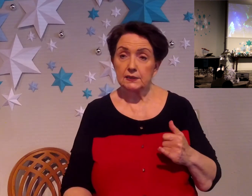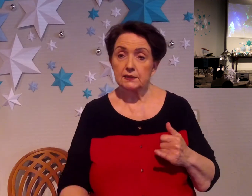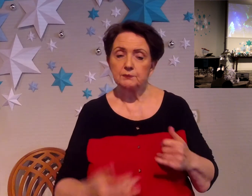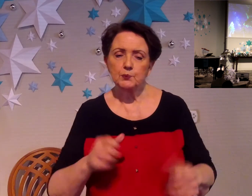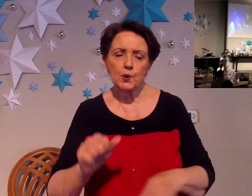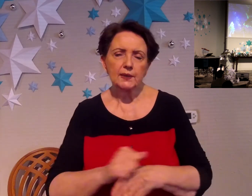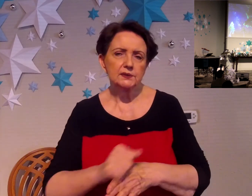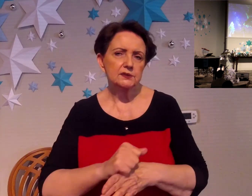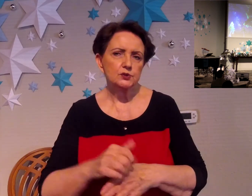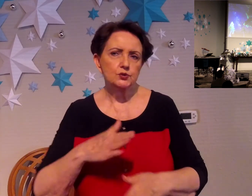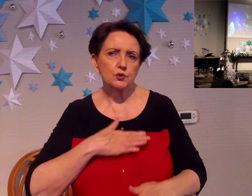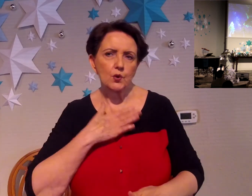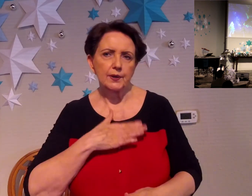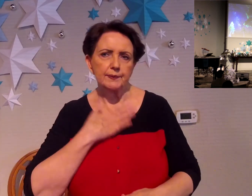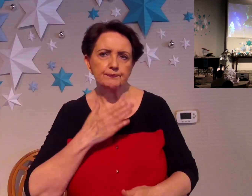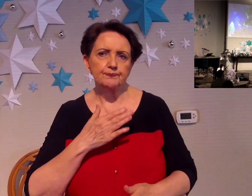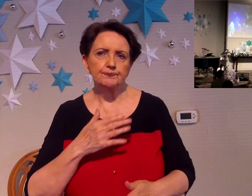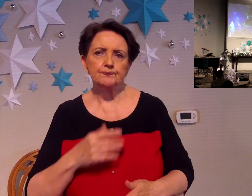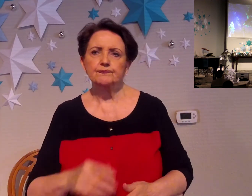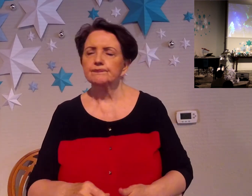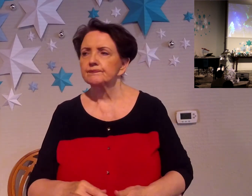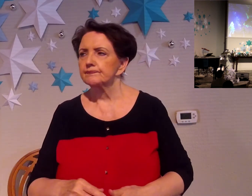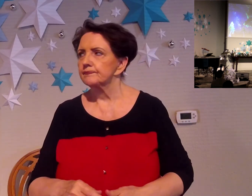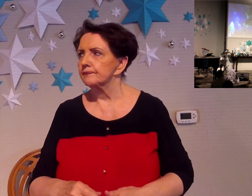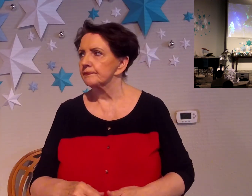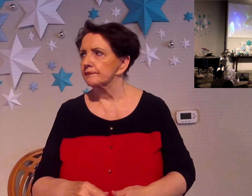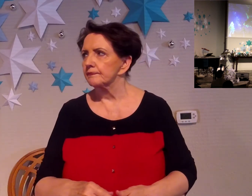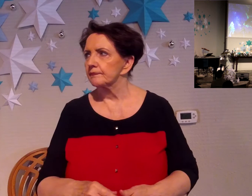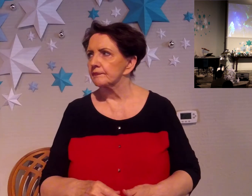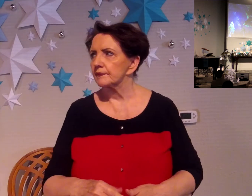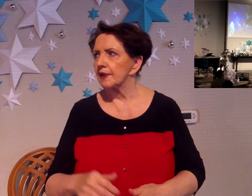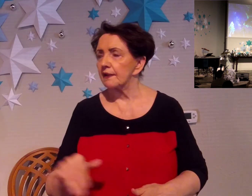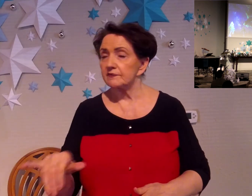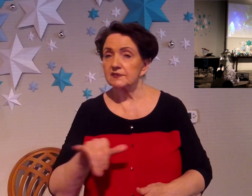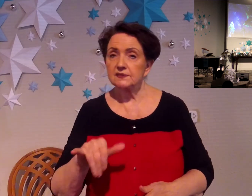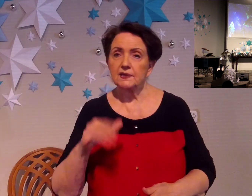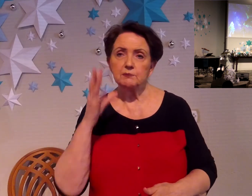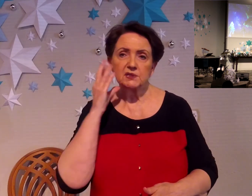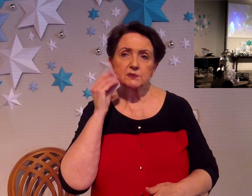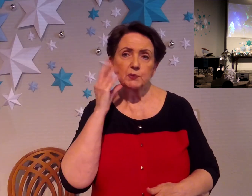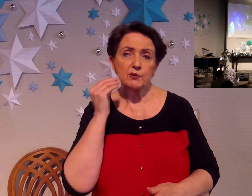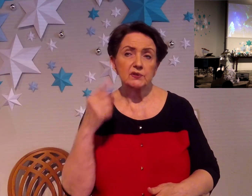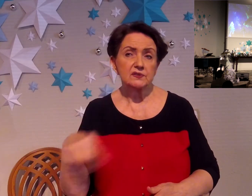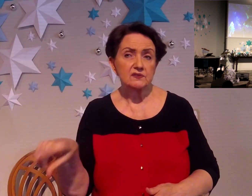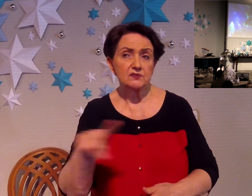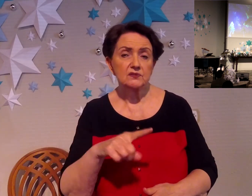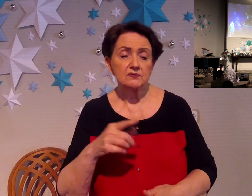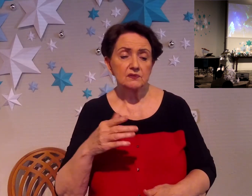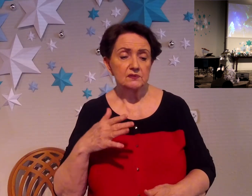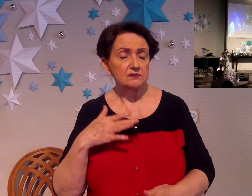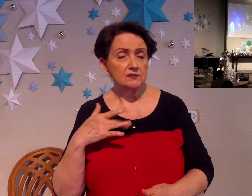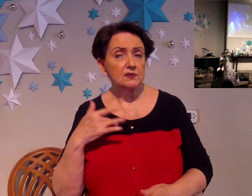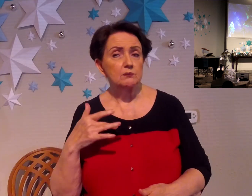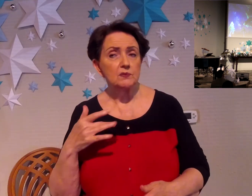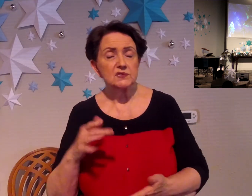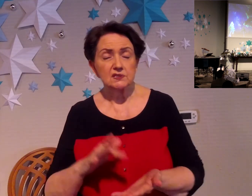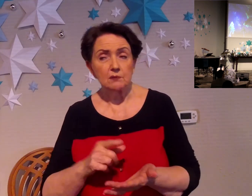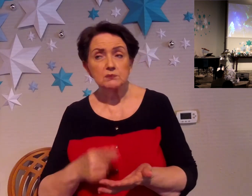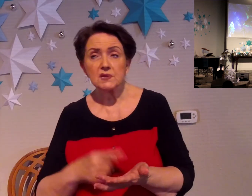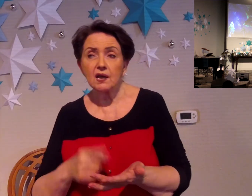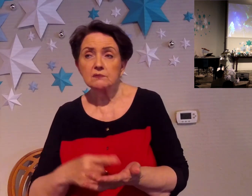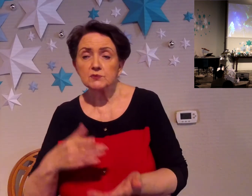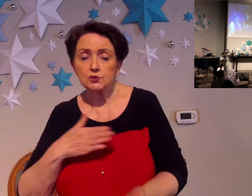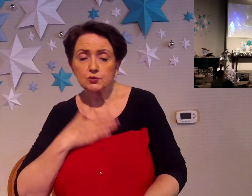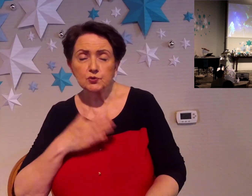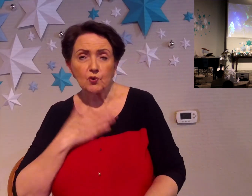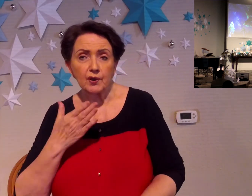joy. And I know I have the same experience that you do. Sometimes joy is very elusive because life is